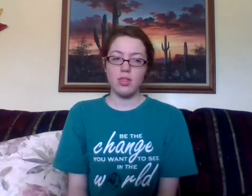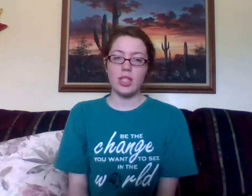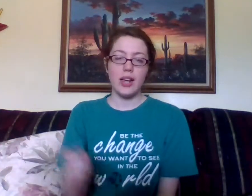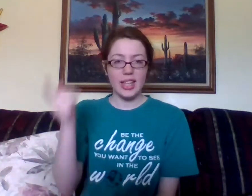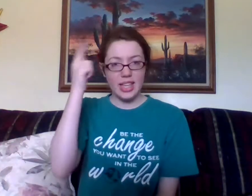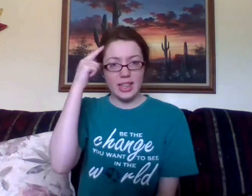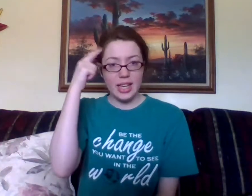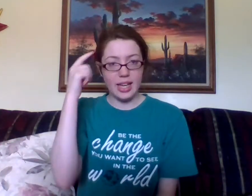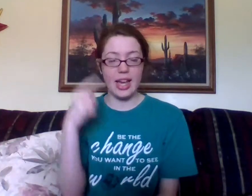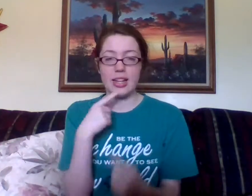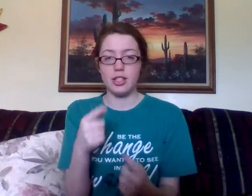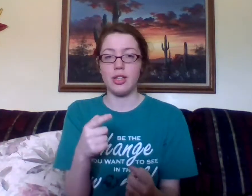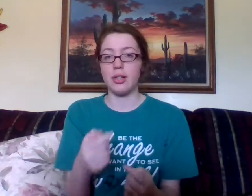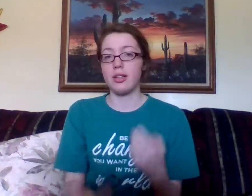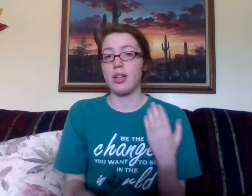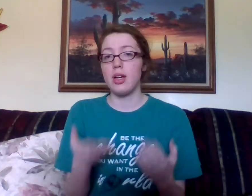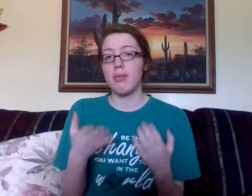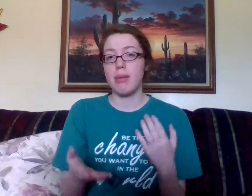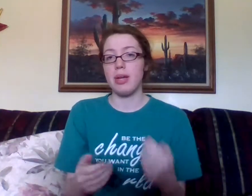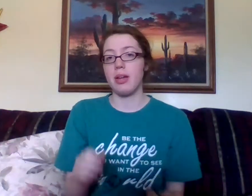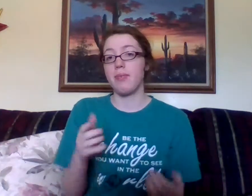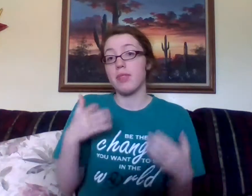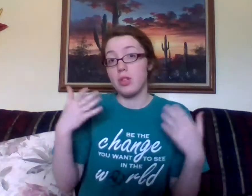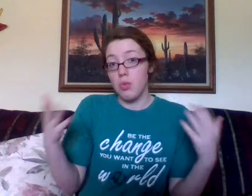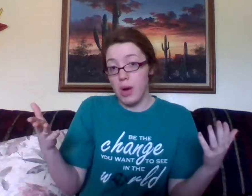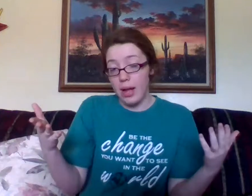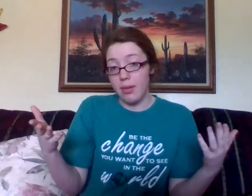And I think the answer might be, well,